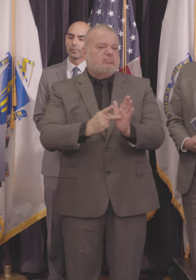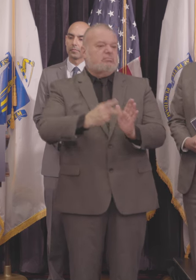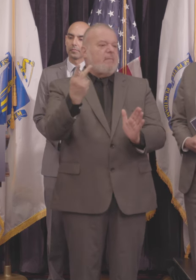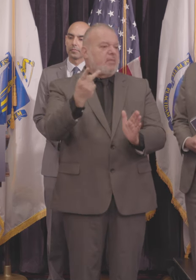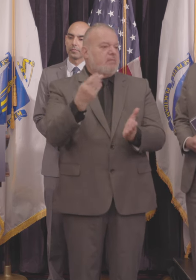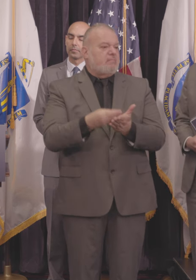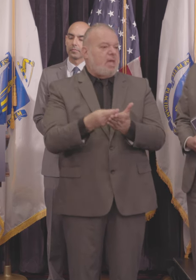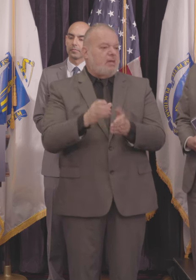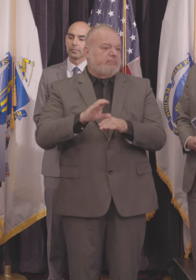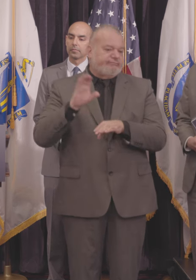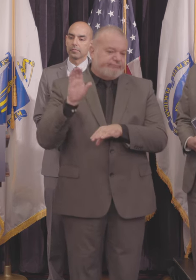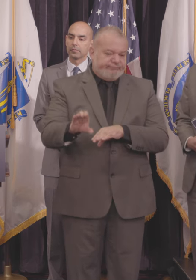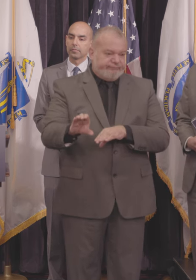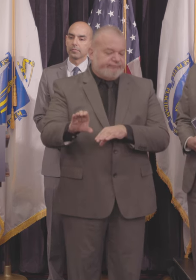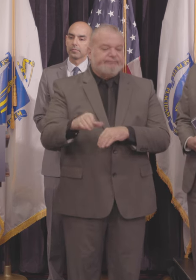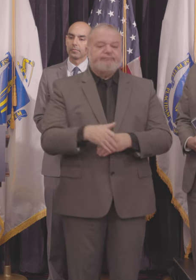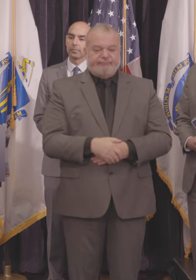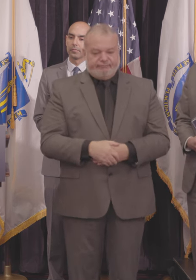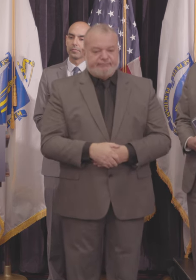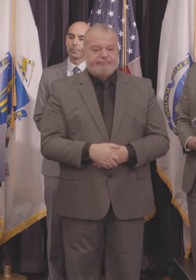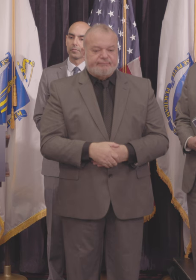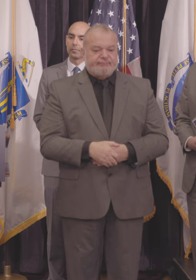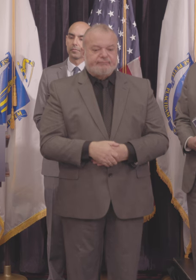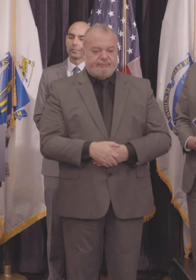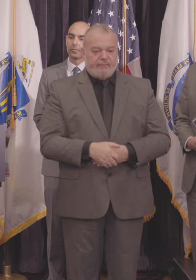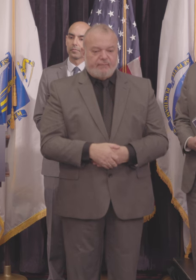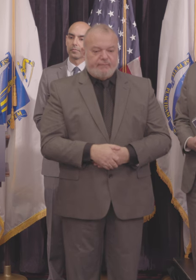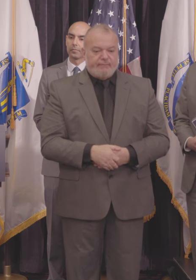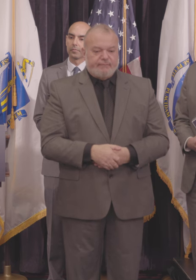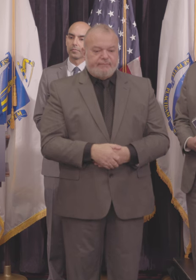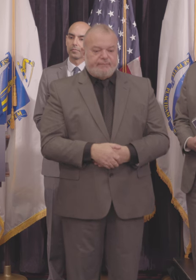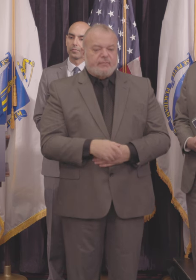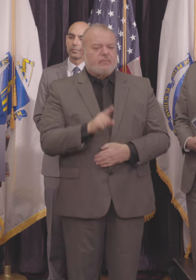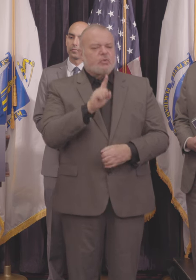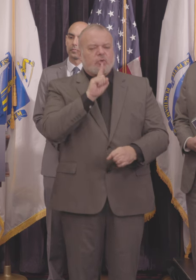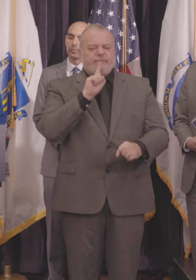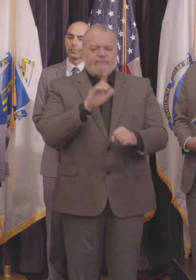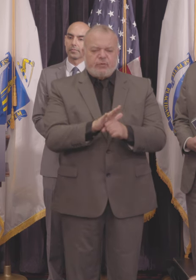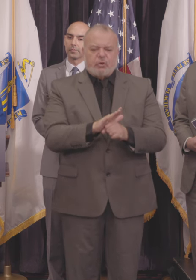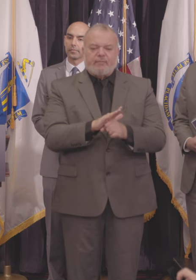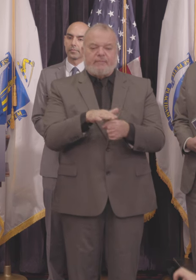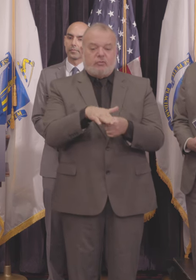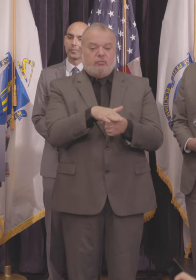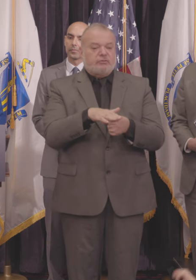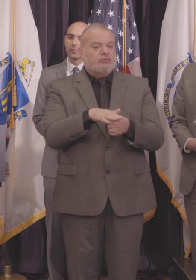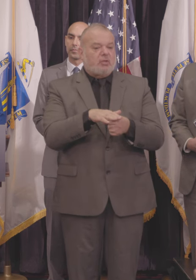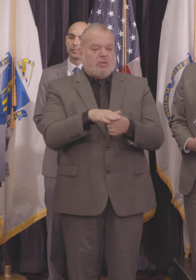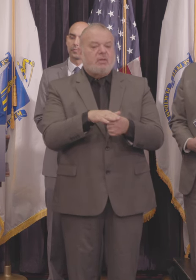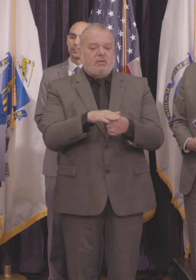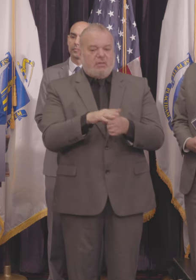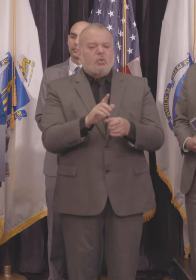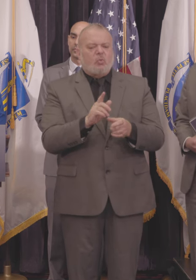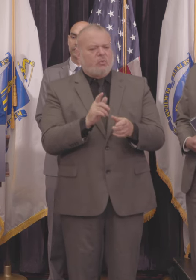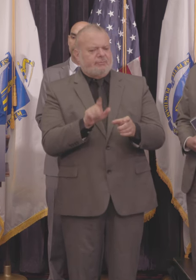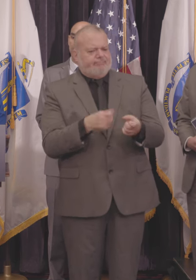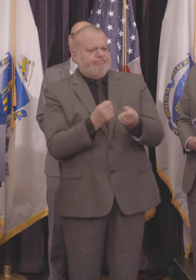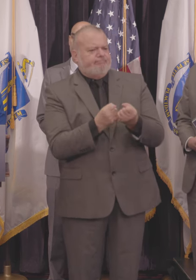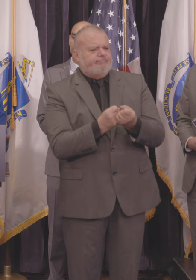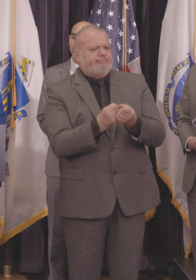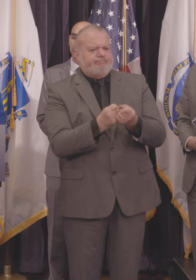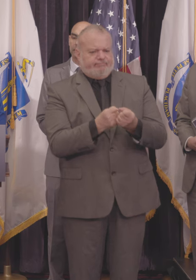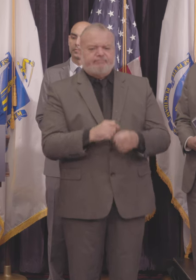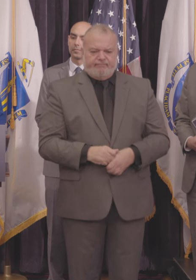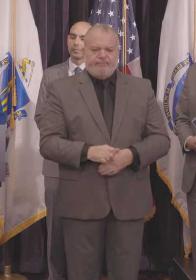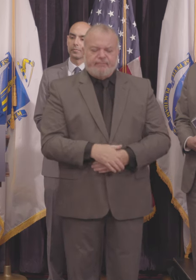while also ensuring fare options at regional transit authorities. These transportation